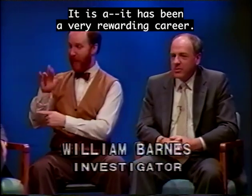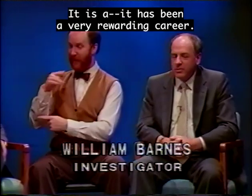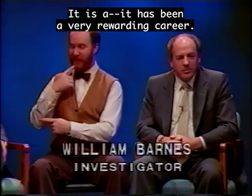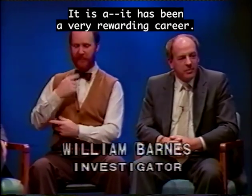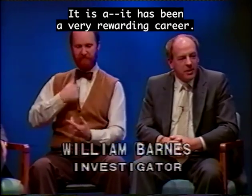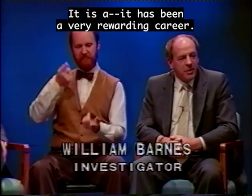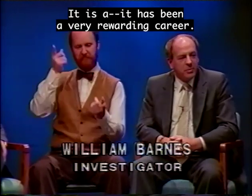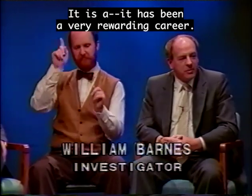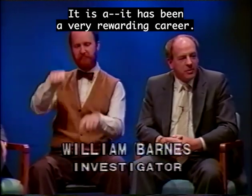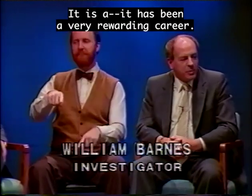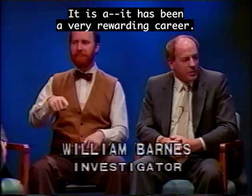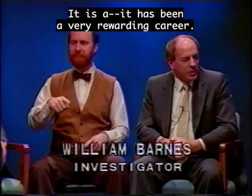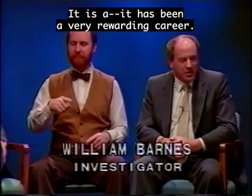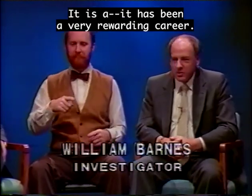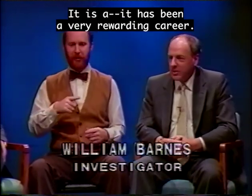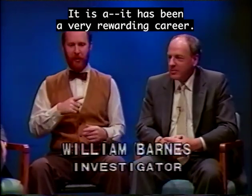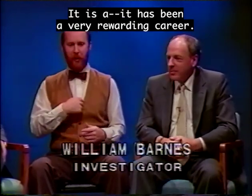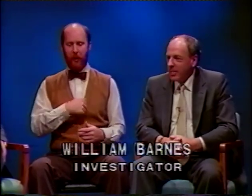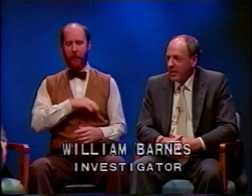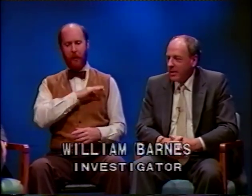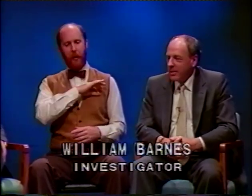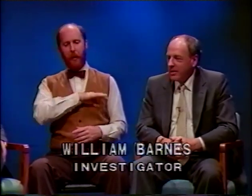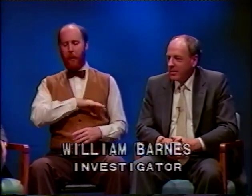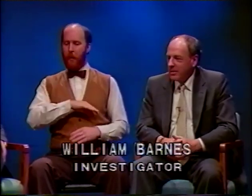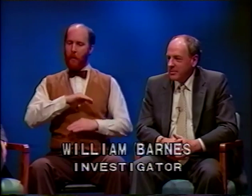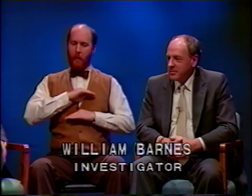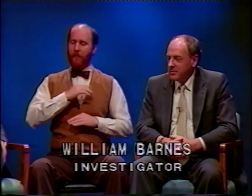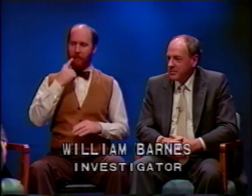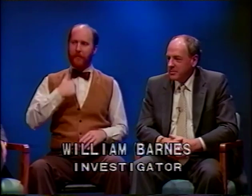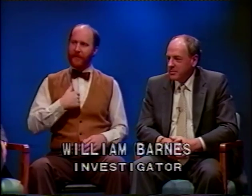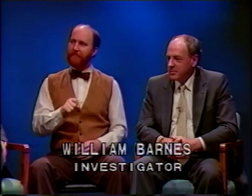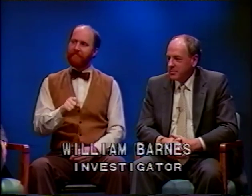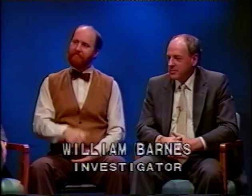him. It has been a very rewarding career.